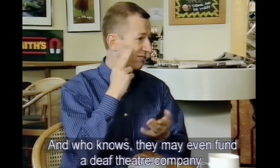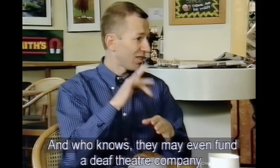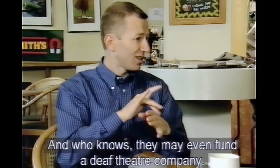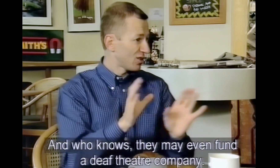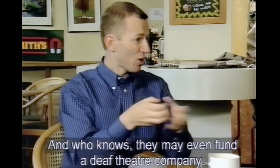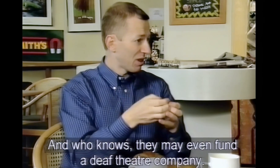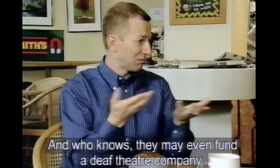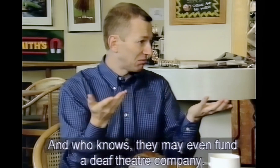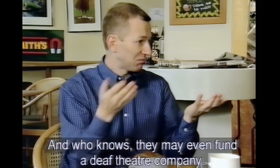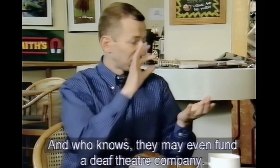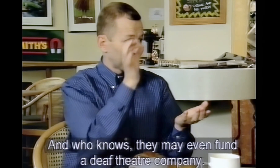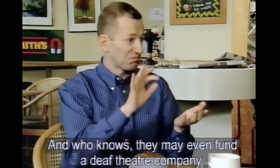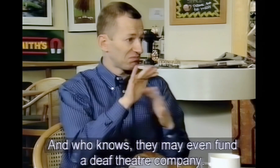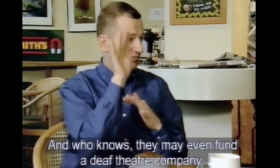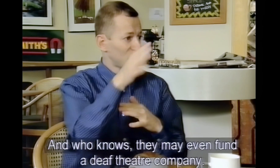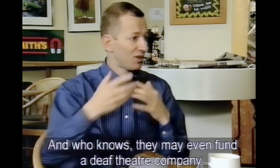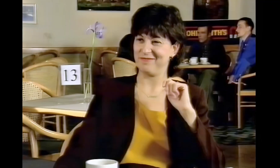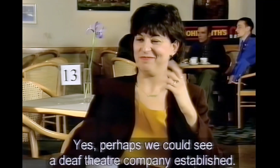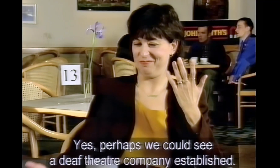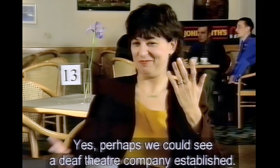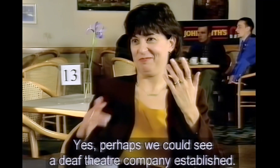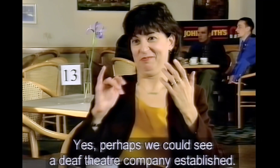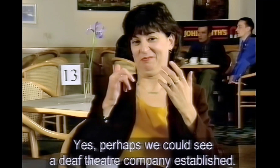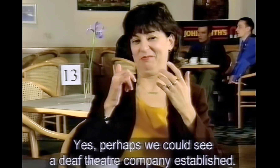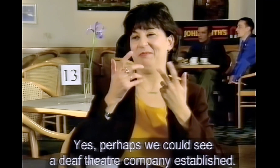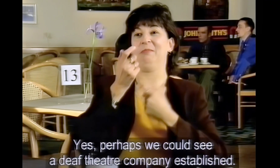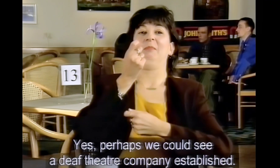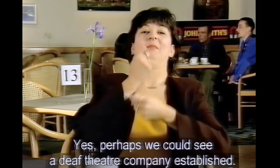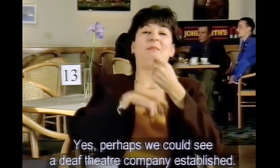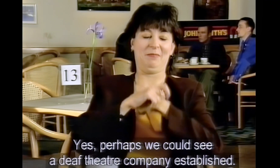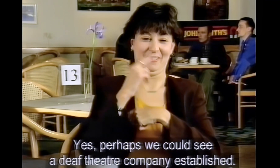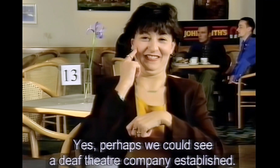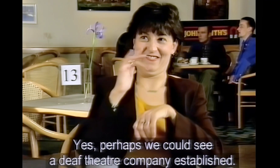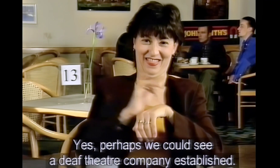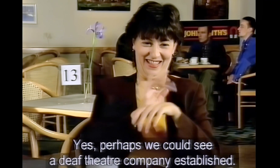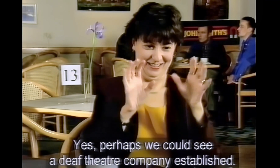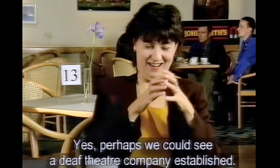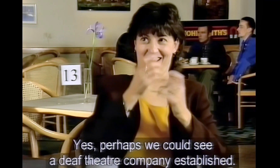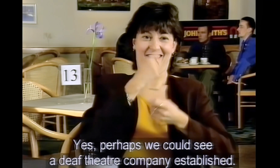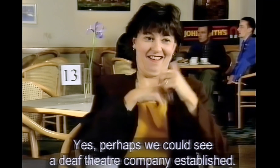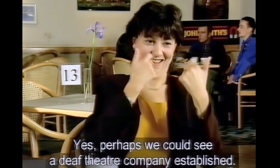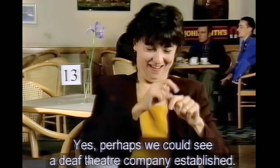even fund a deaf theatre company. Yes, perhaps we could see a deaf theatre company